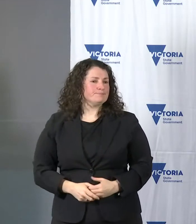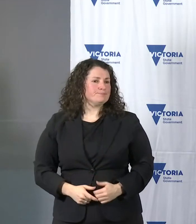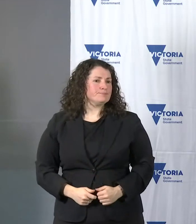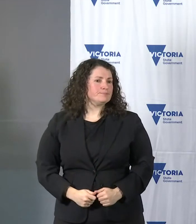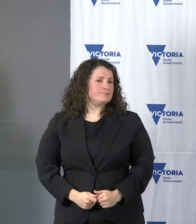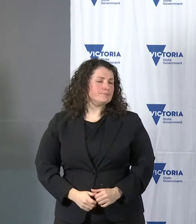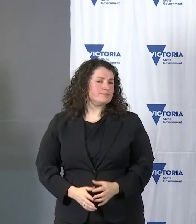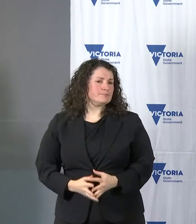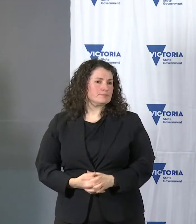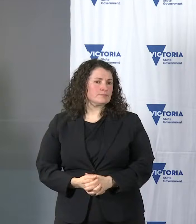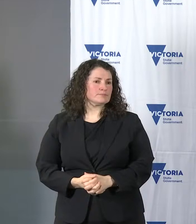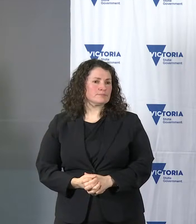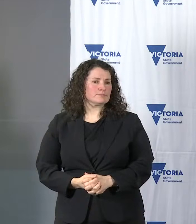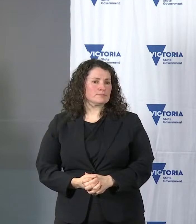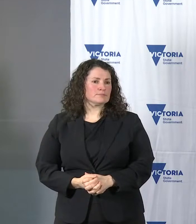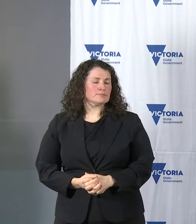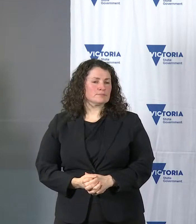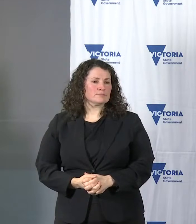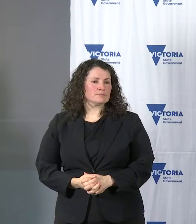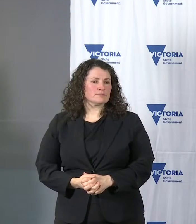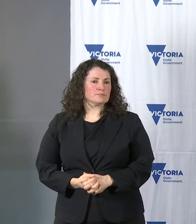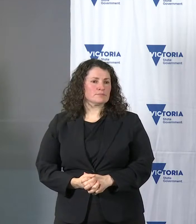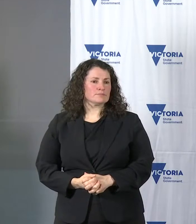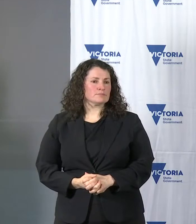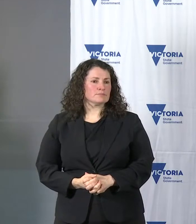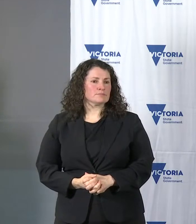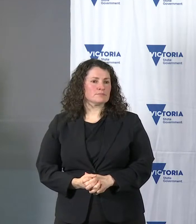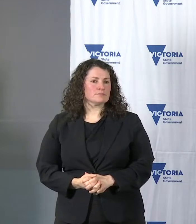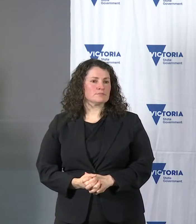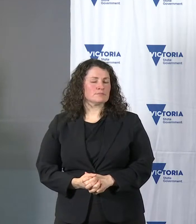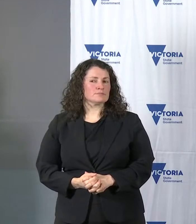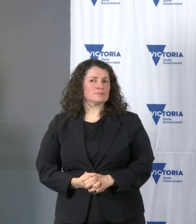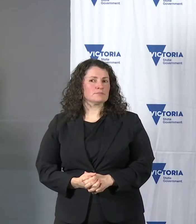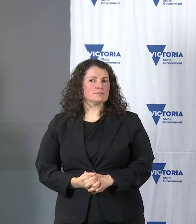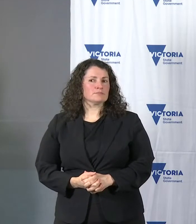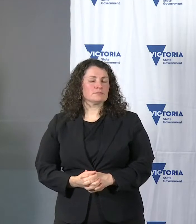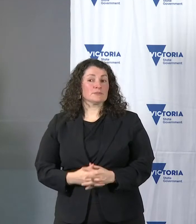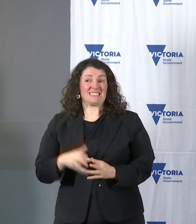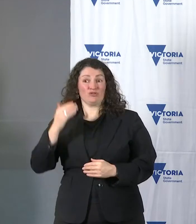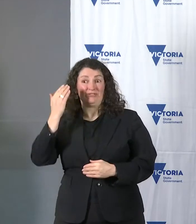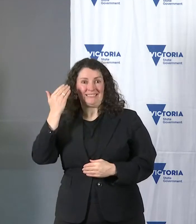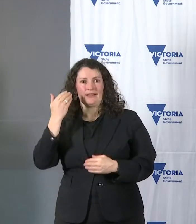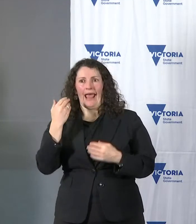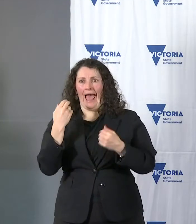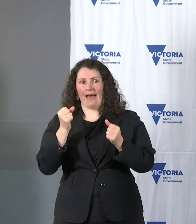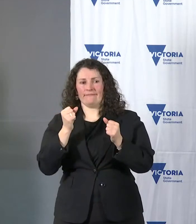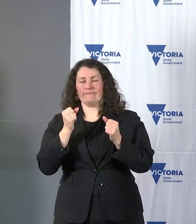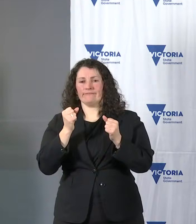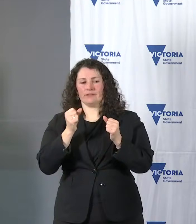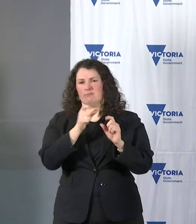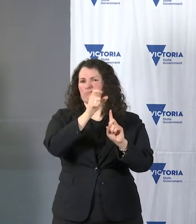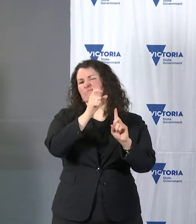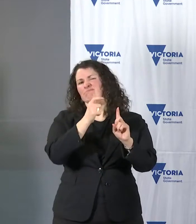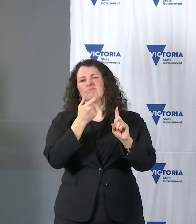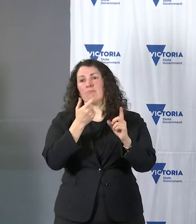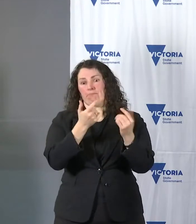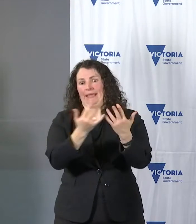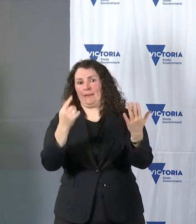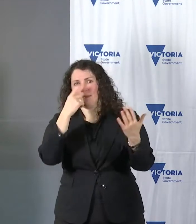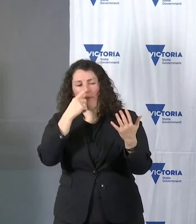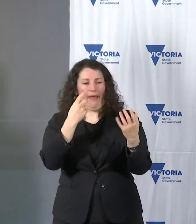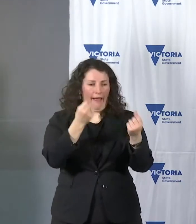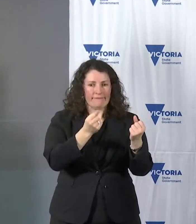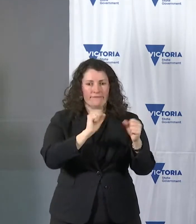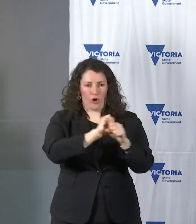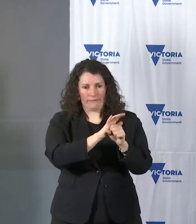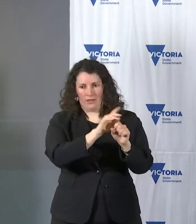very busy times for critical clearance of a very large number of primary close contacts who